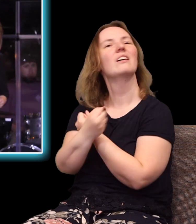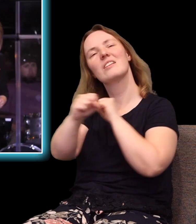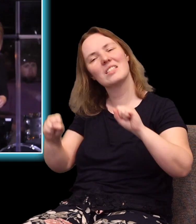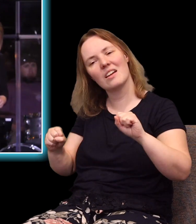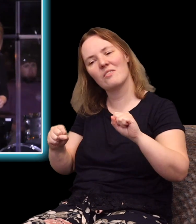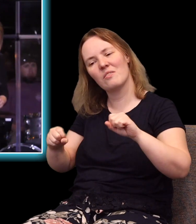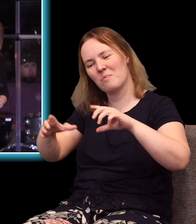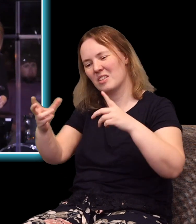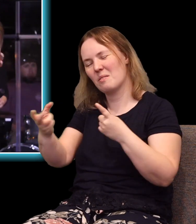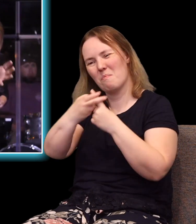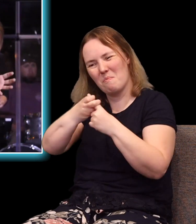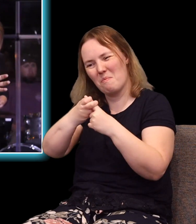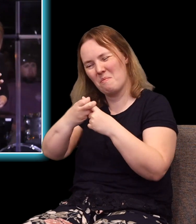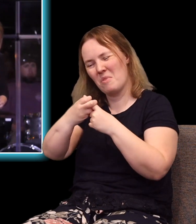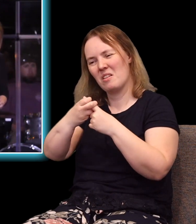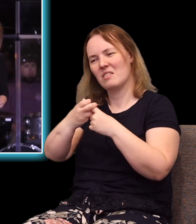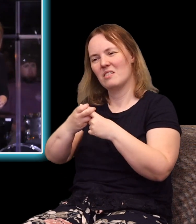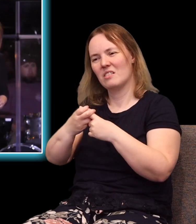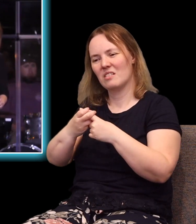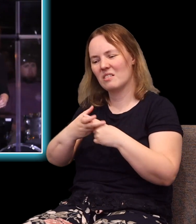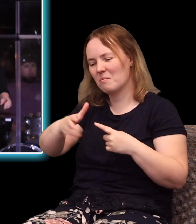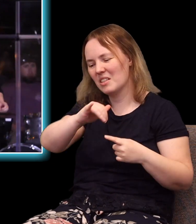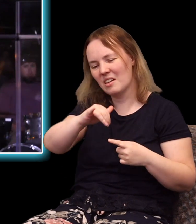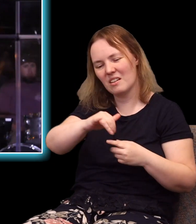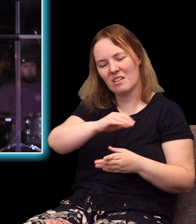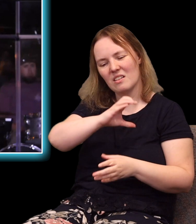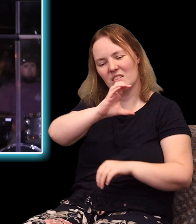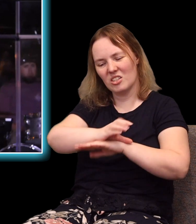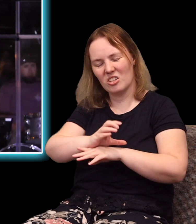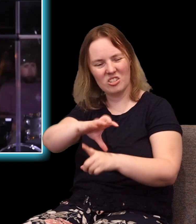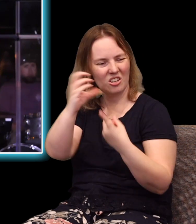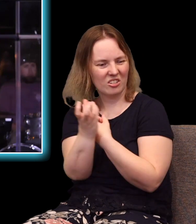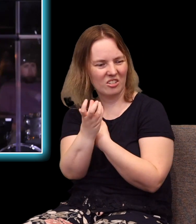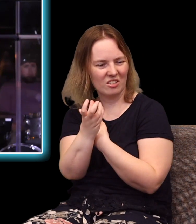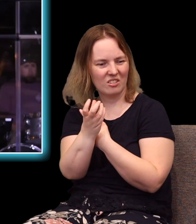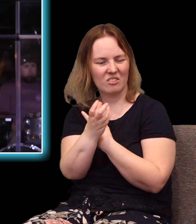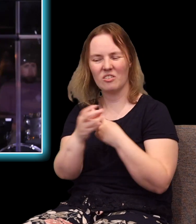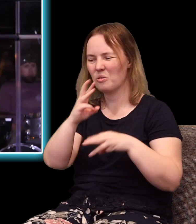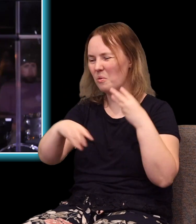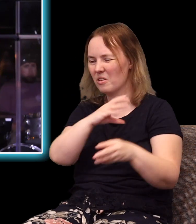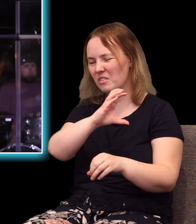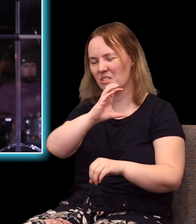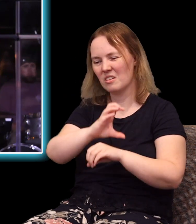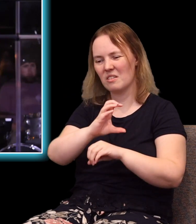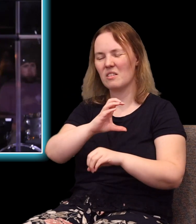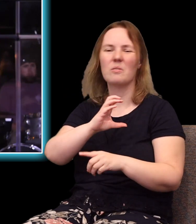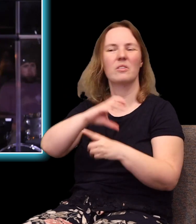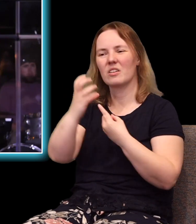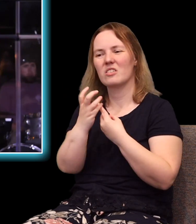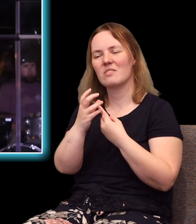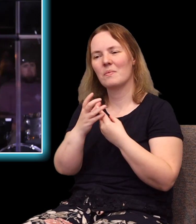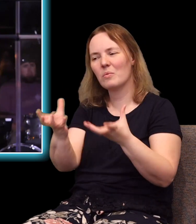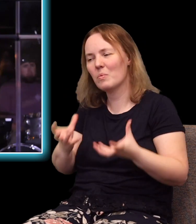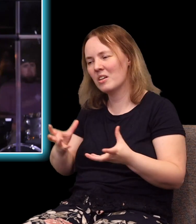the bondage of being like our culture of the world and being like church culture. We want to be like Jesus. That's what it's all